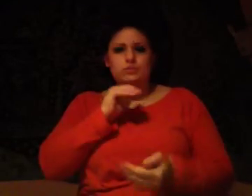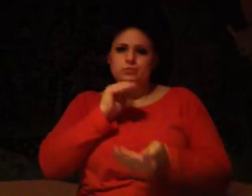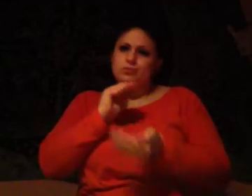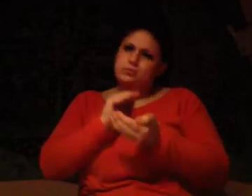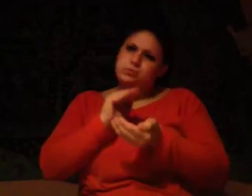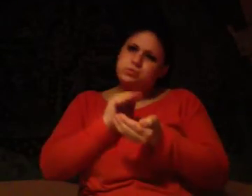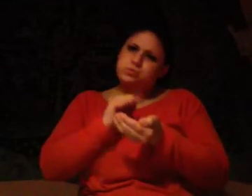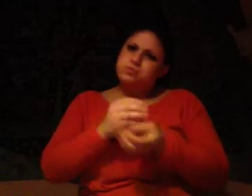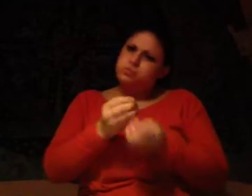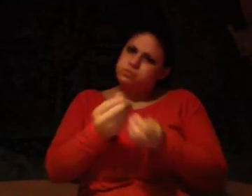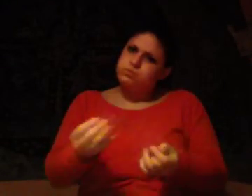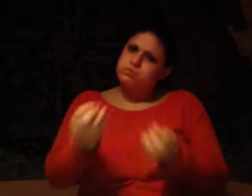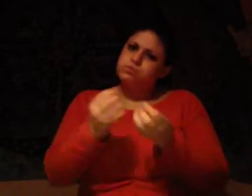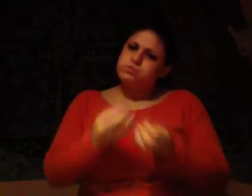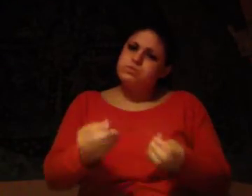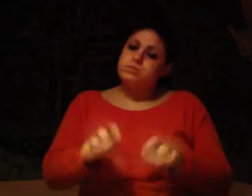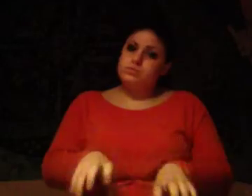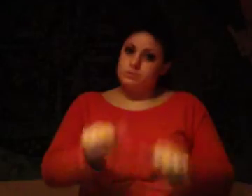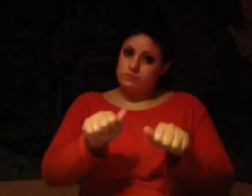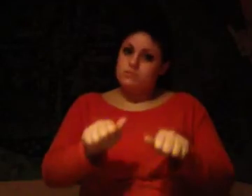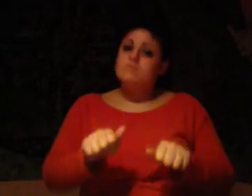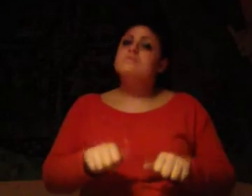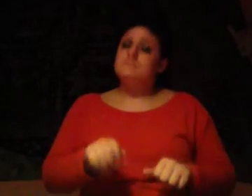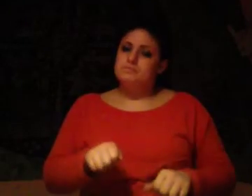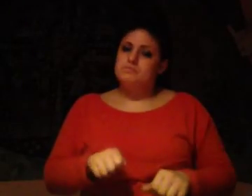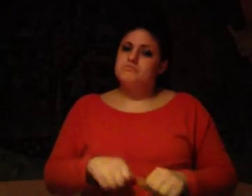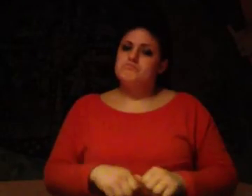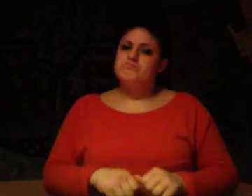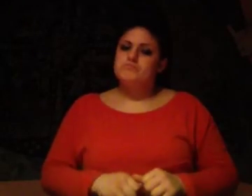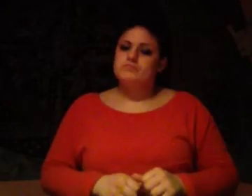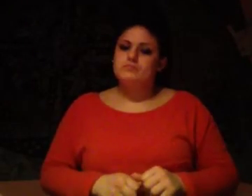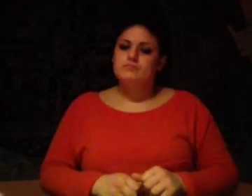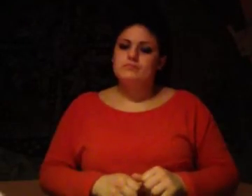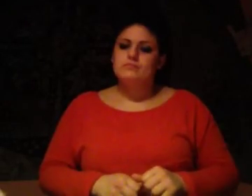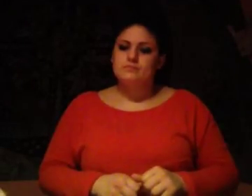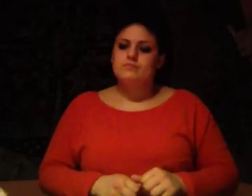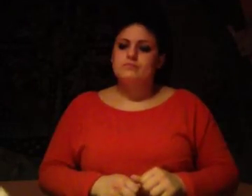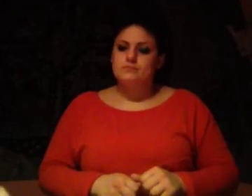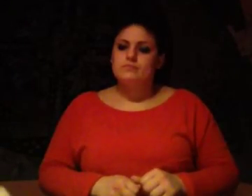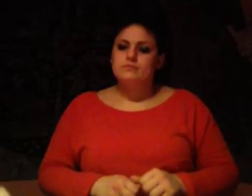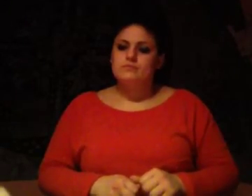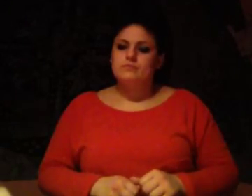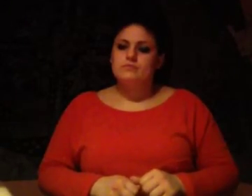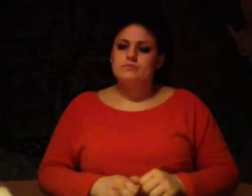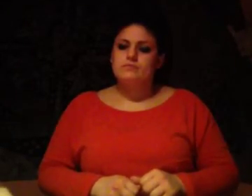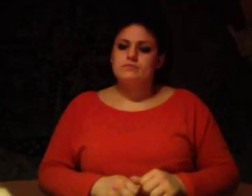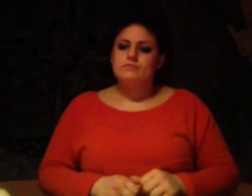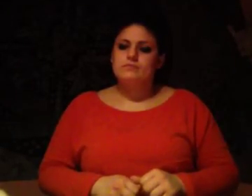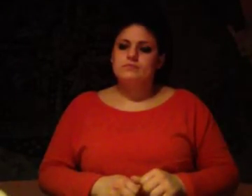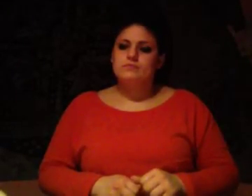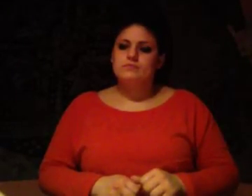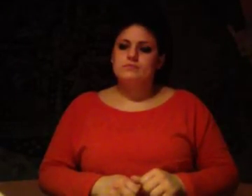pass through your digestive system and out of your body. Absorption, technically, is going to involve moving the products of